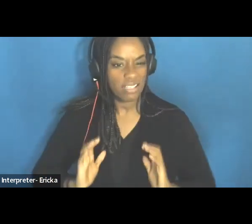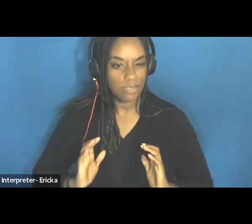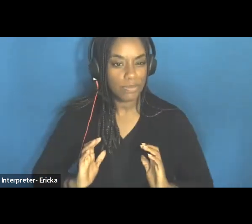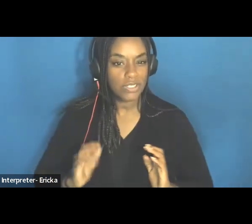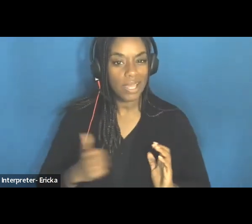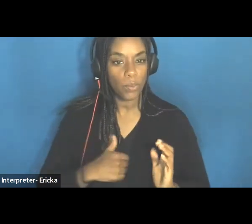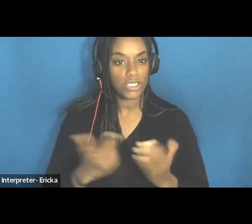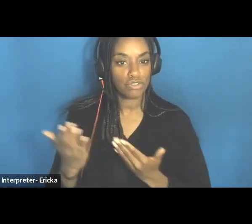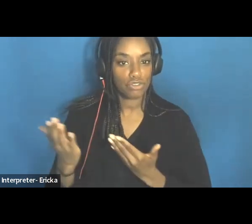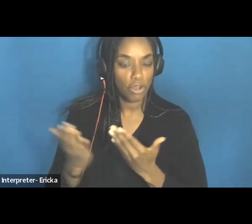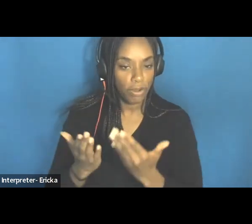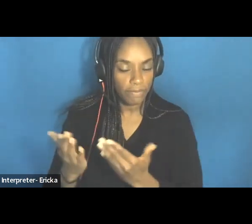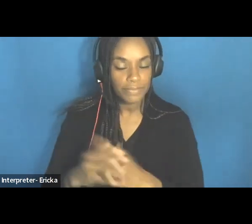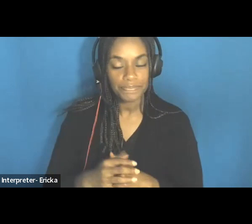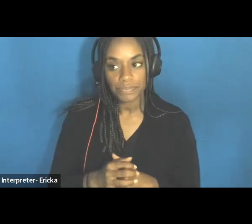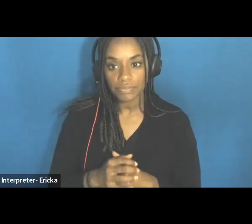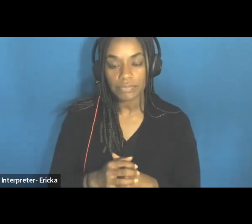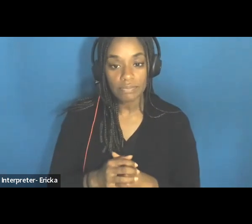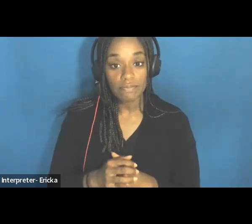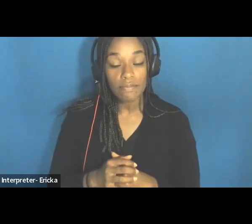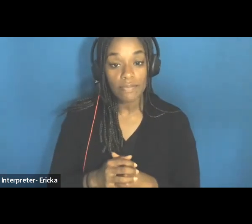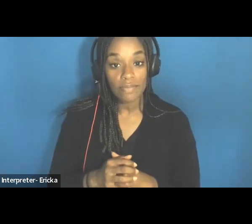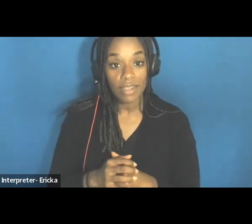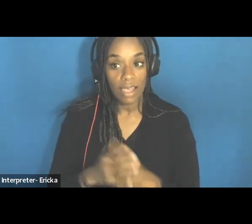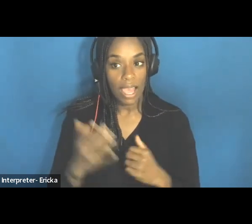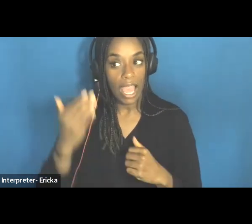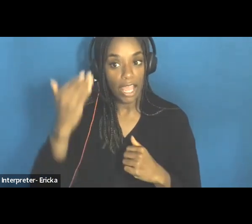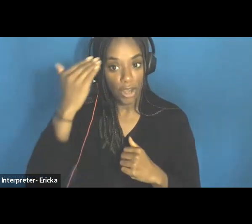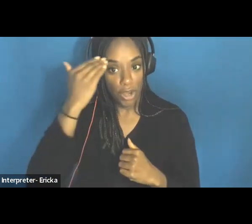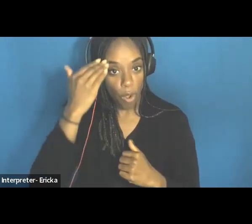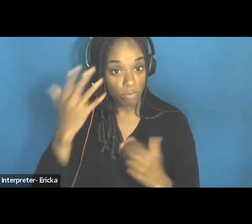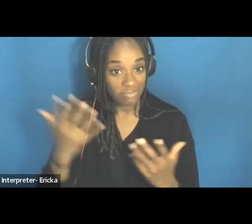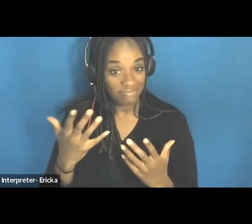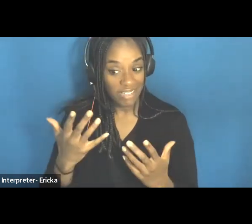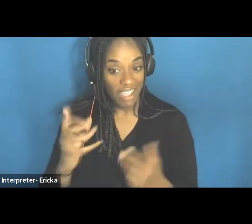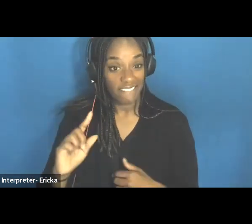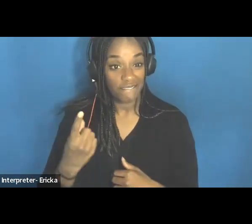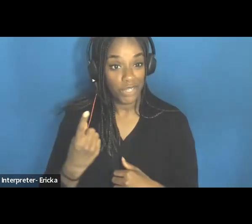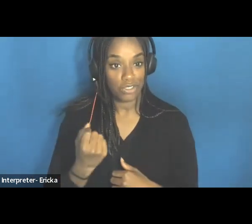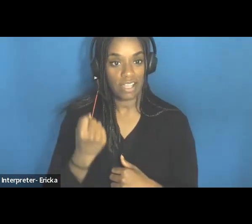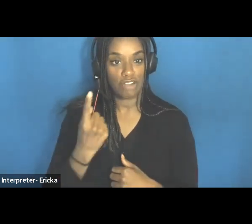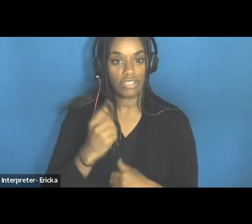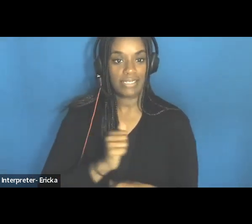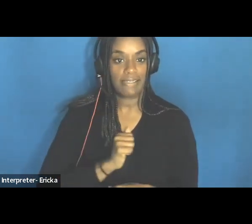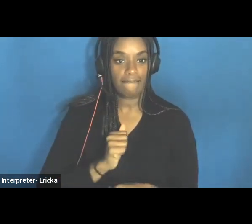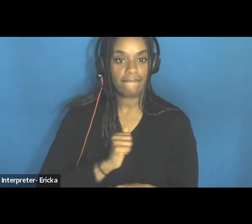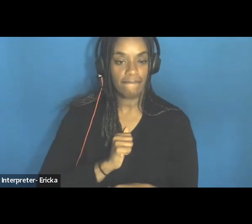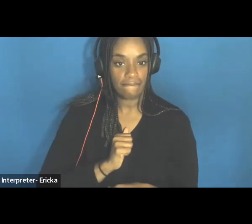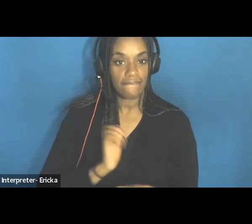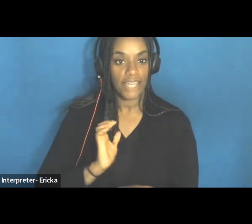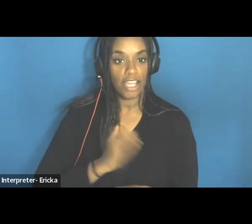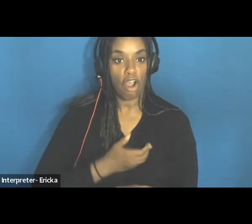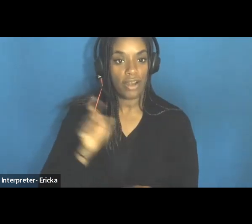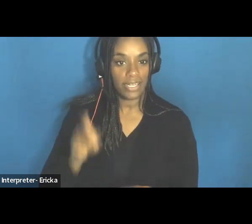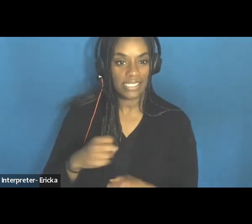And just knowing that we had to understand ourselves and understand what we needed in order to serve you the